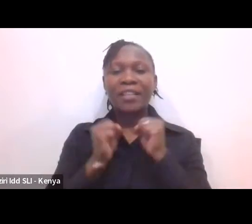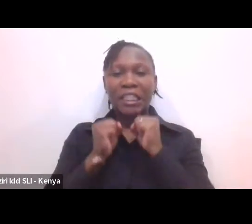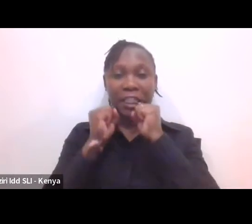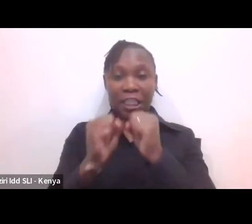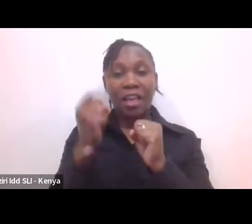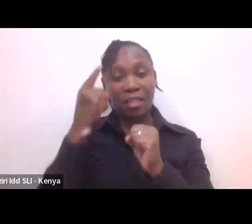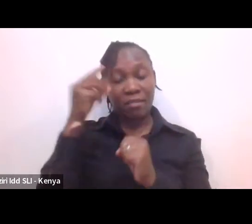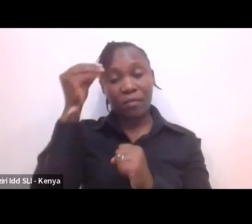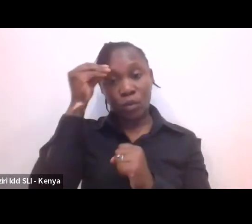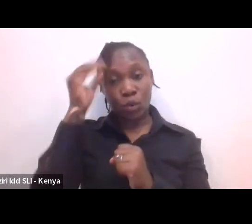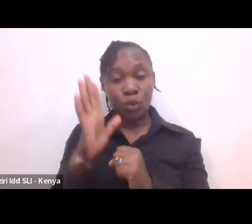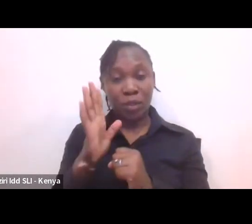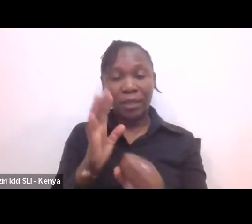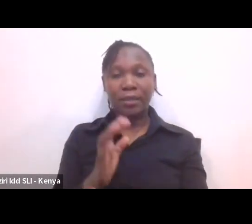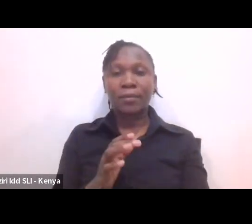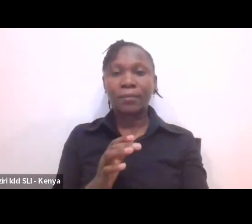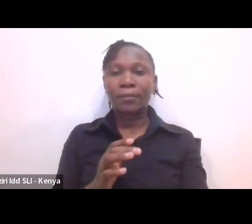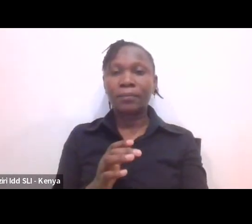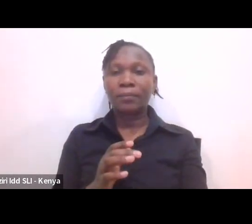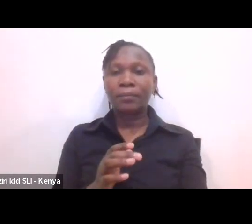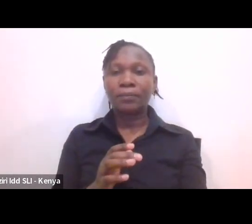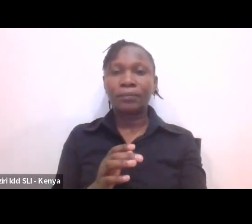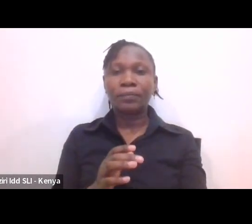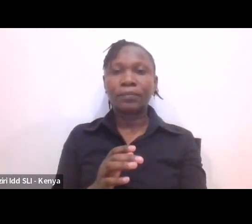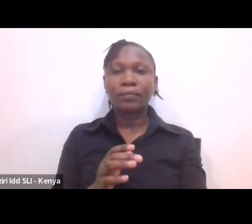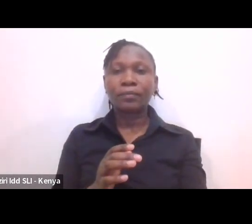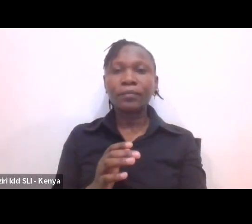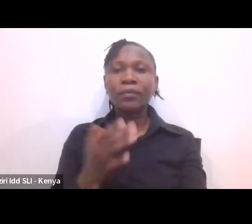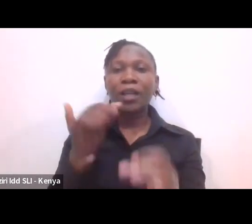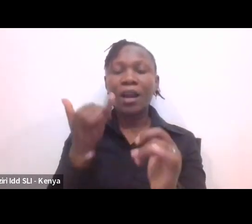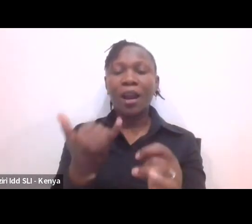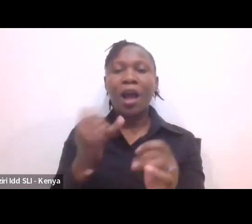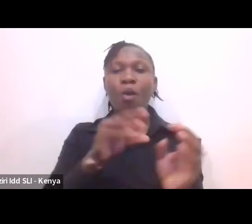And this leads us straight to principle two,